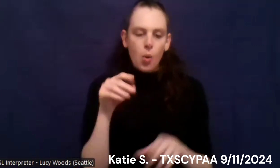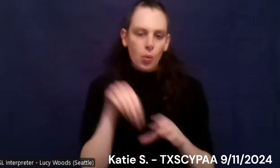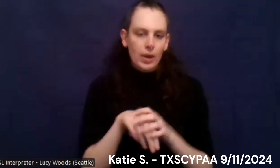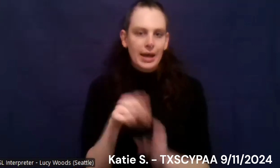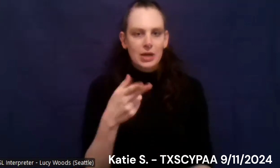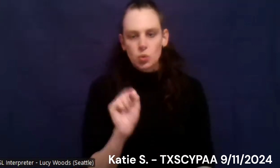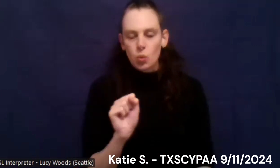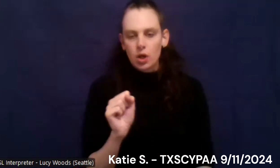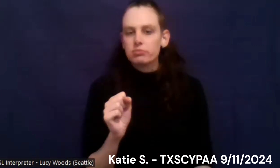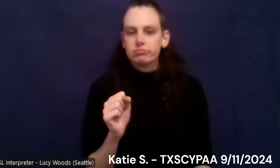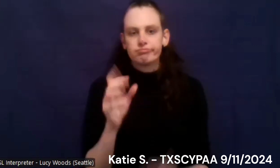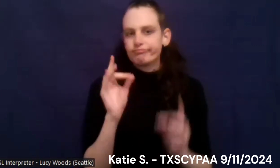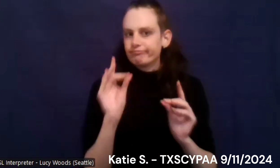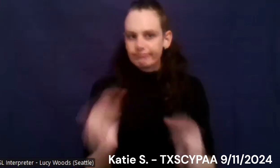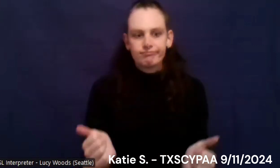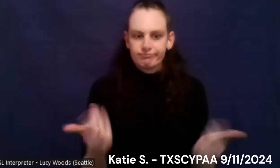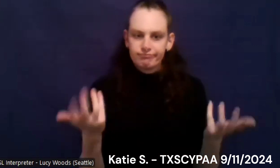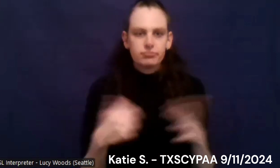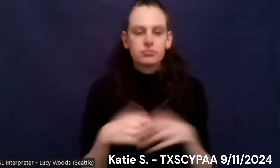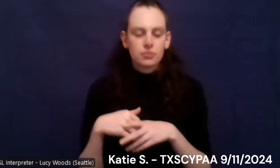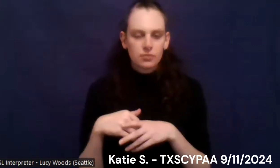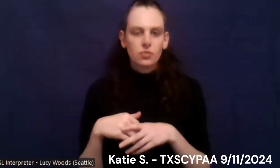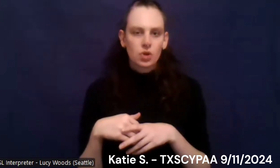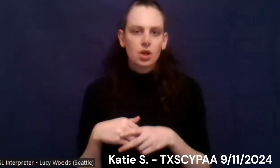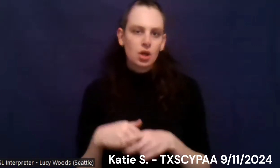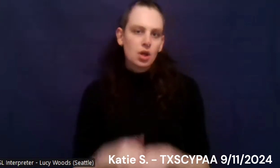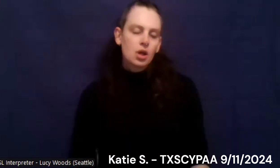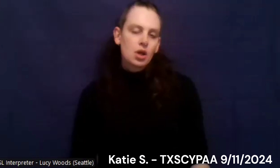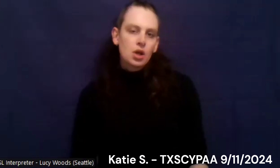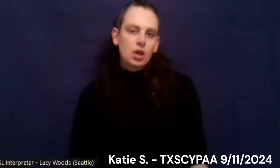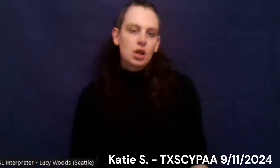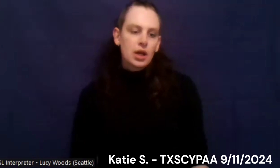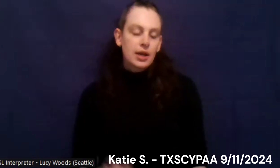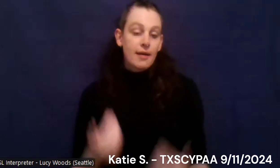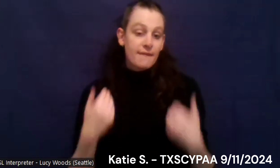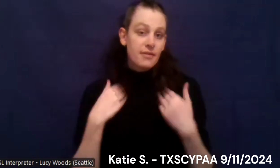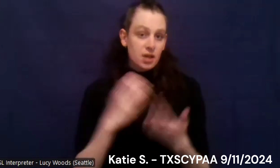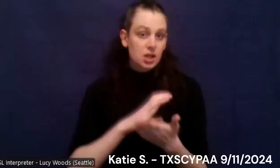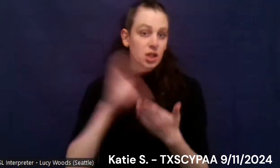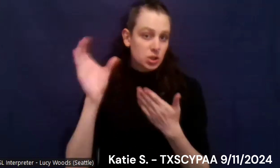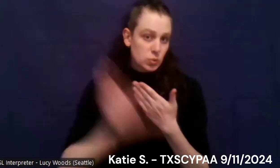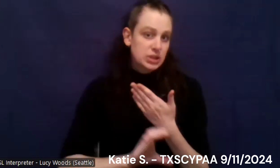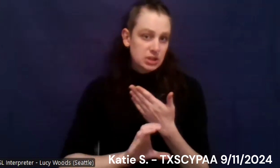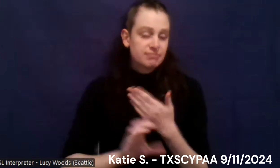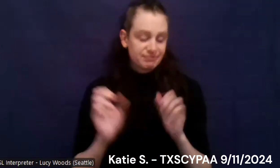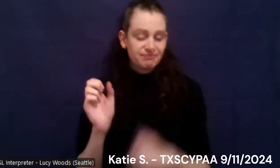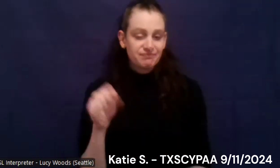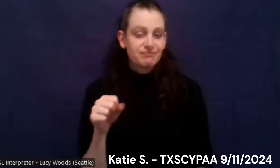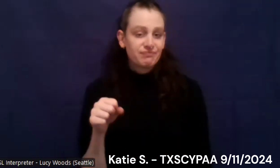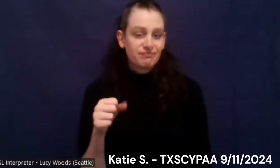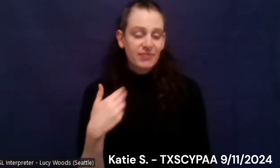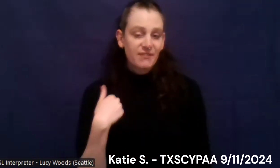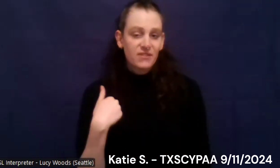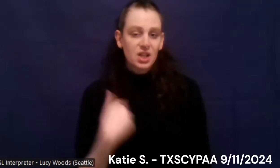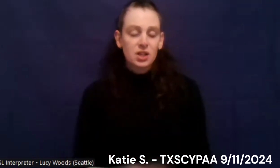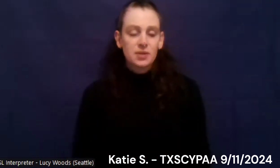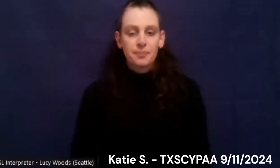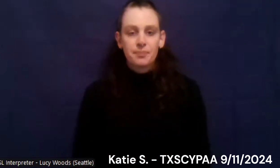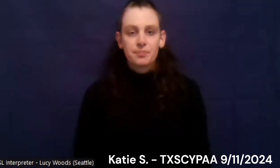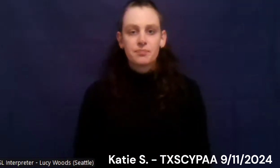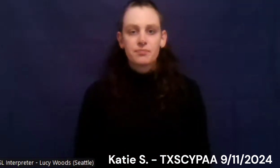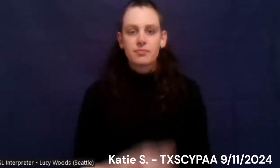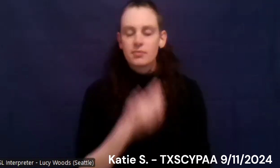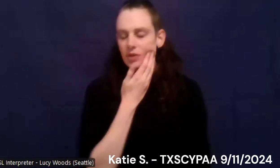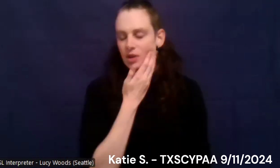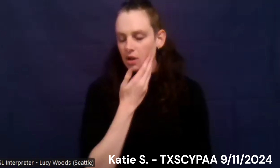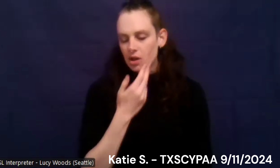much immediately. And there were definitely consequences there, but I played soccer